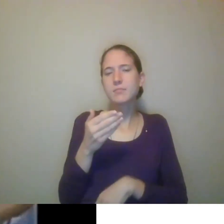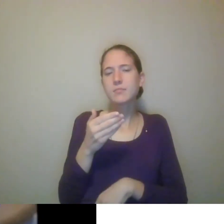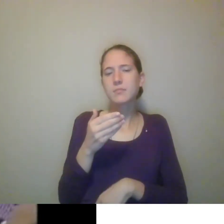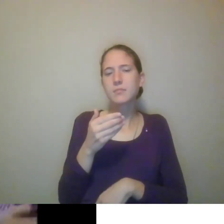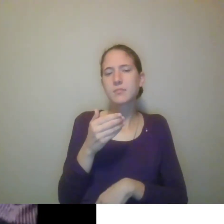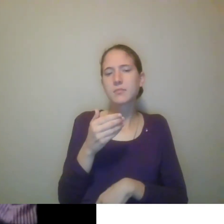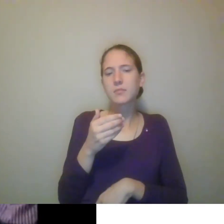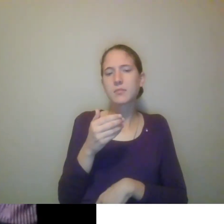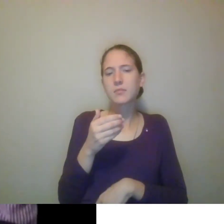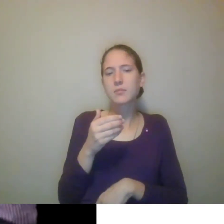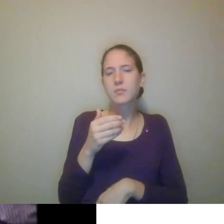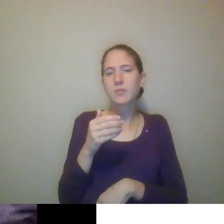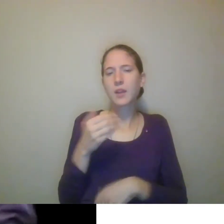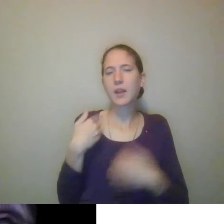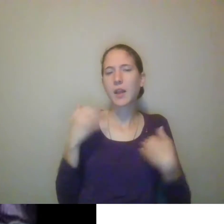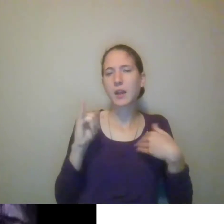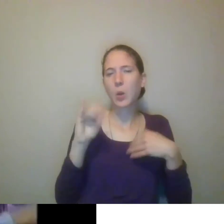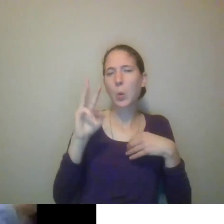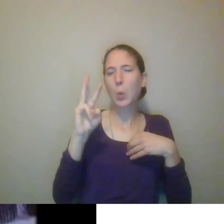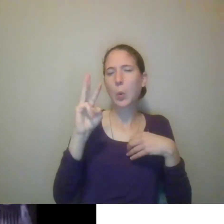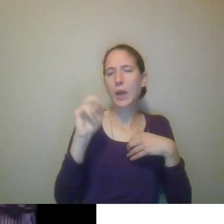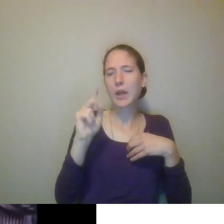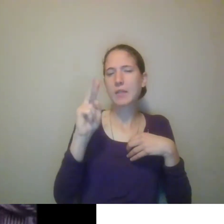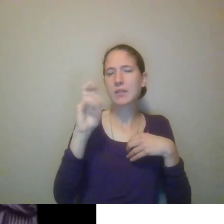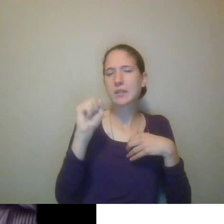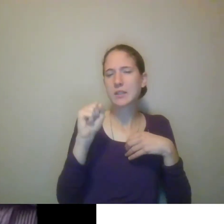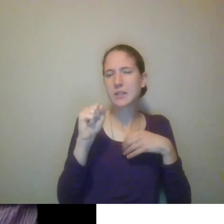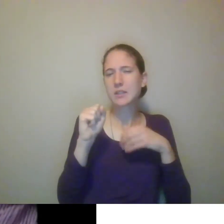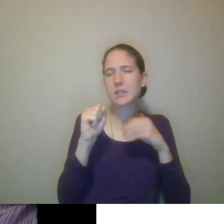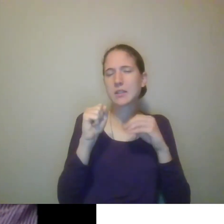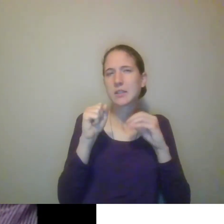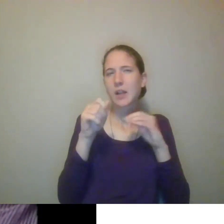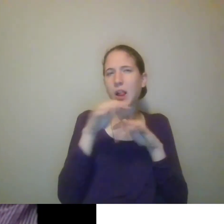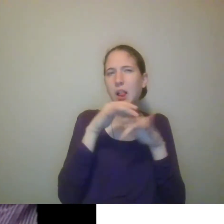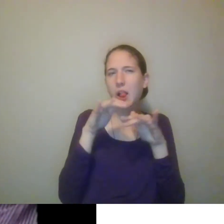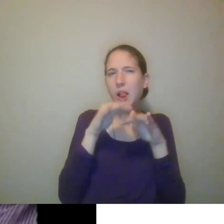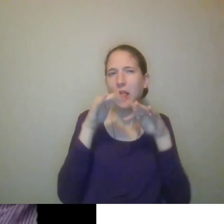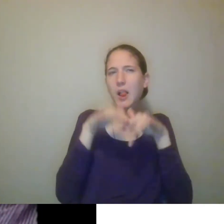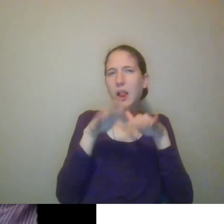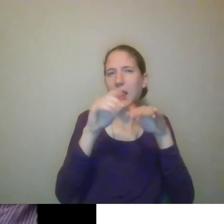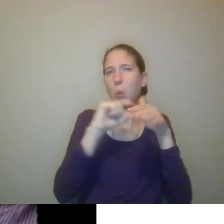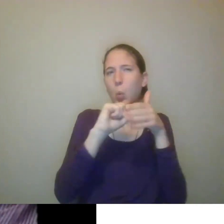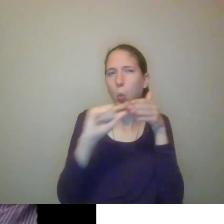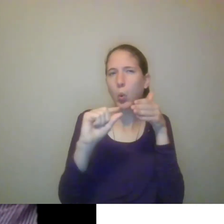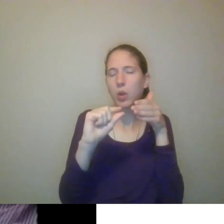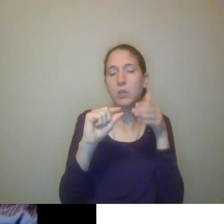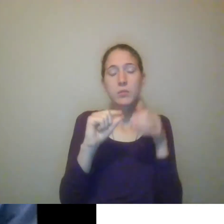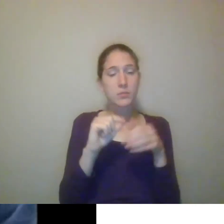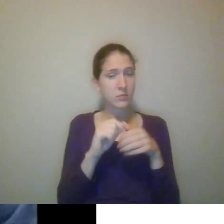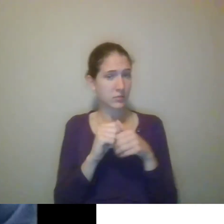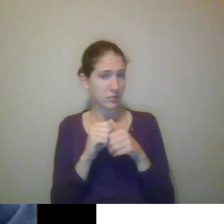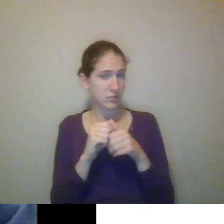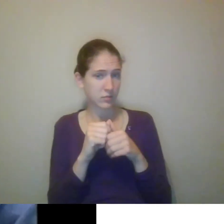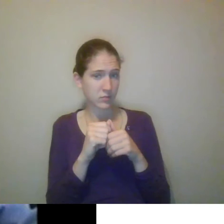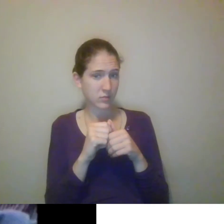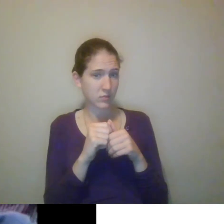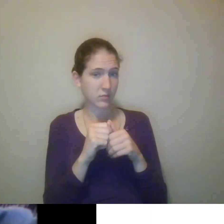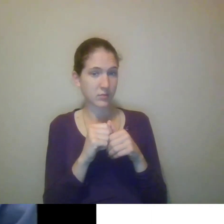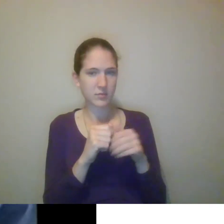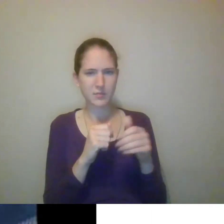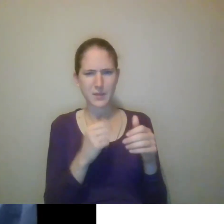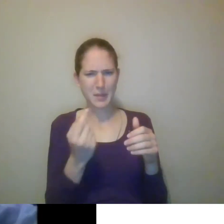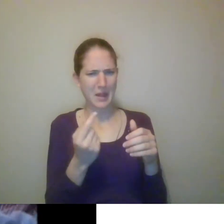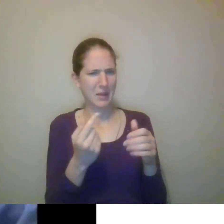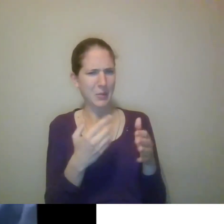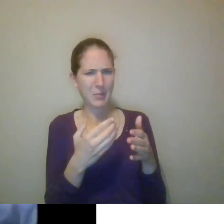It sort of has waves in it, and it's a bubble. I don't know how to say it. Okay, something whatever Will